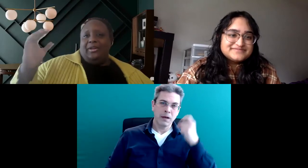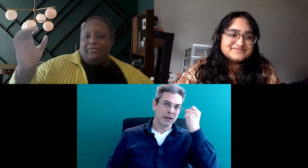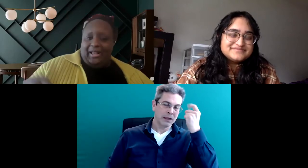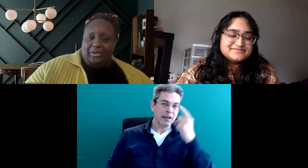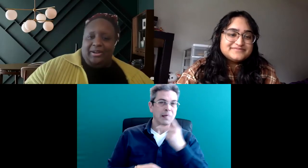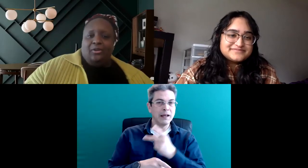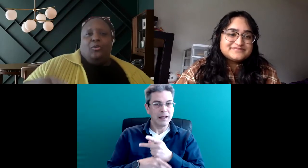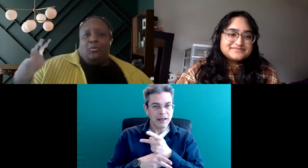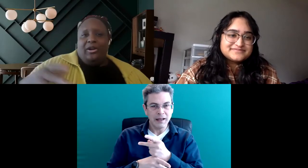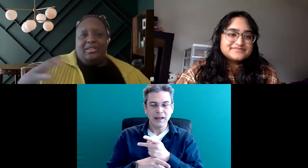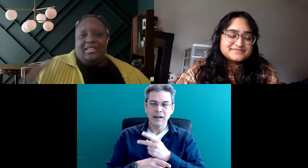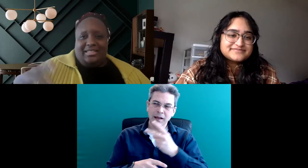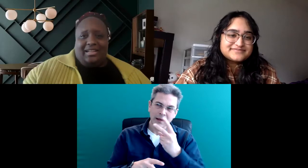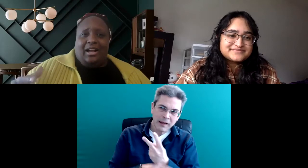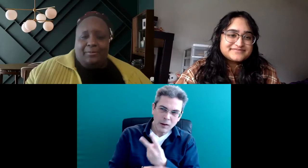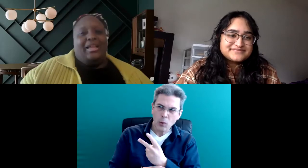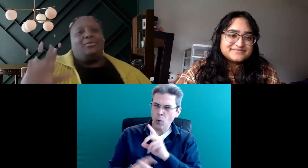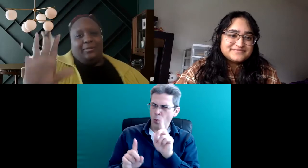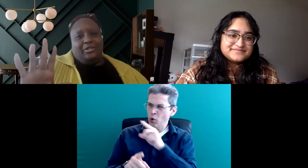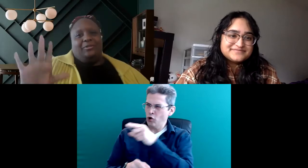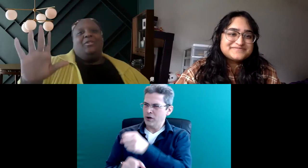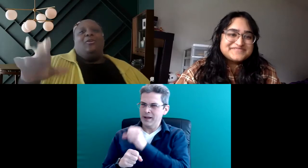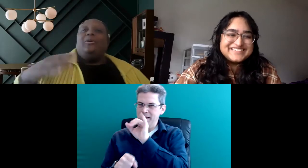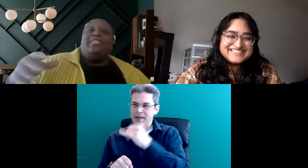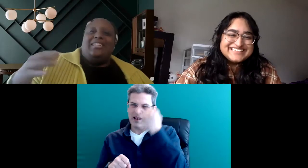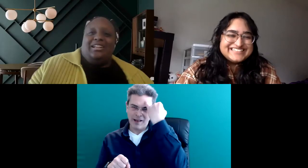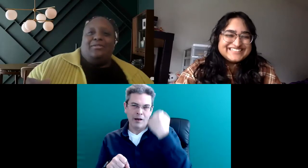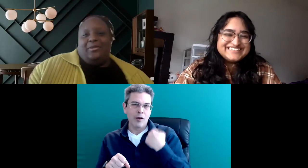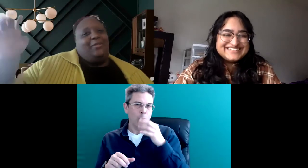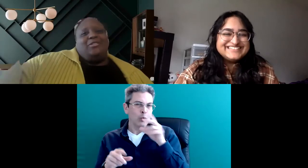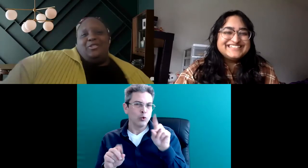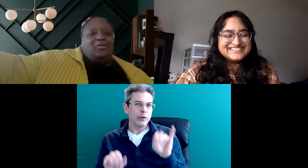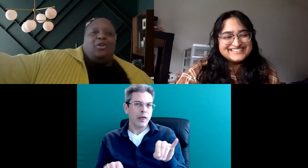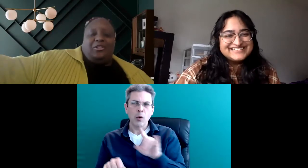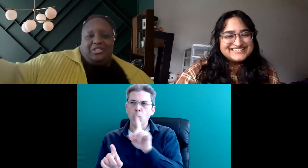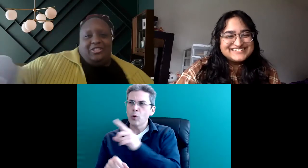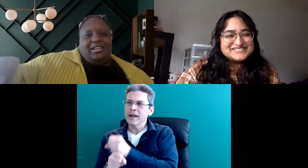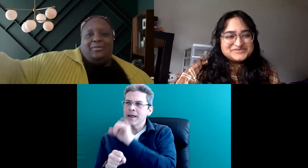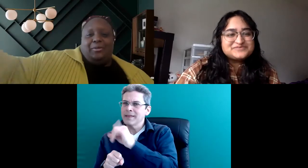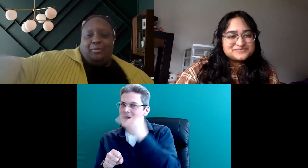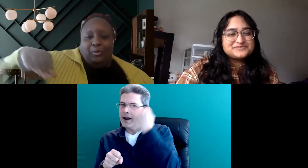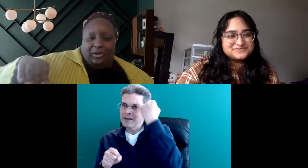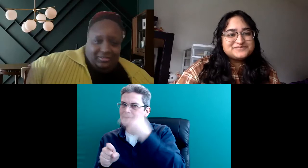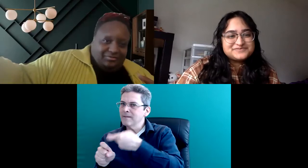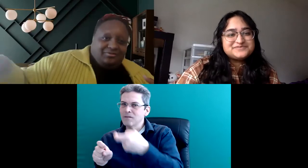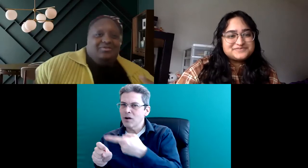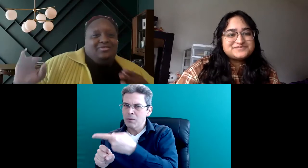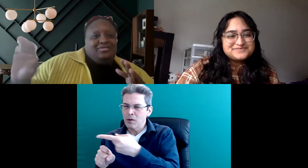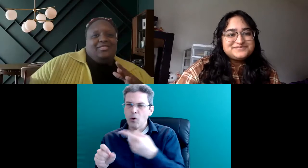kind of evaluate where this idea comes. That's what I would do. Where this idea comes from, and I would just launch into like something more